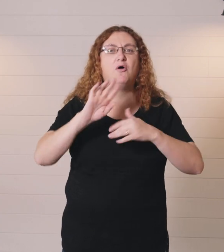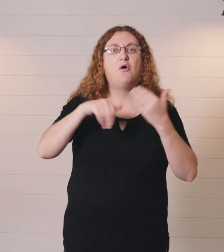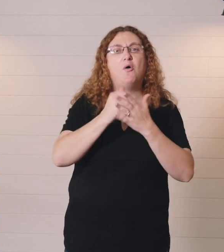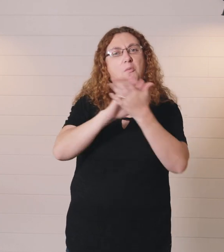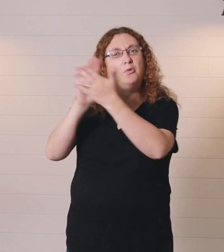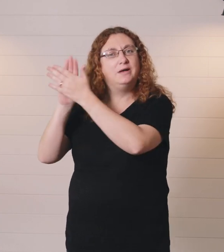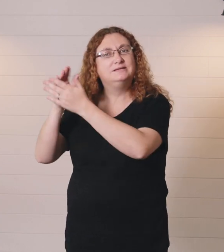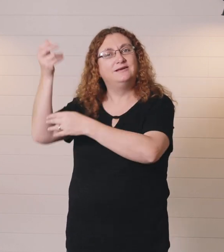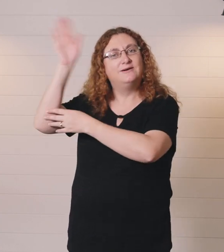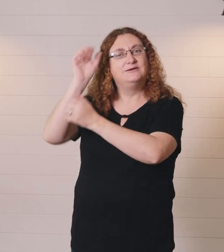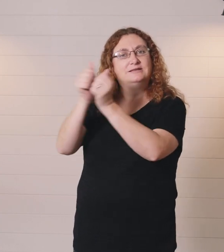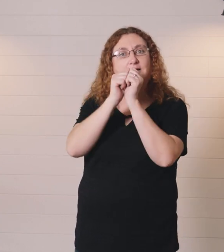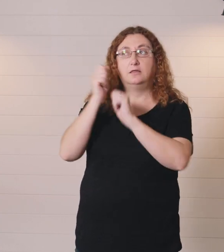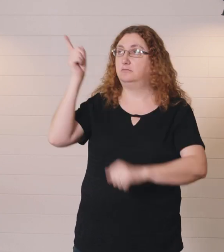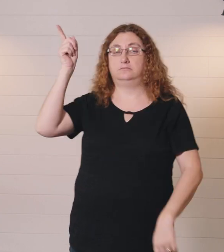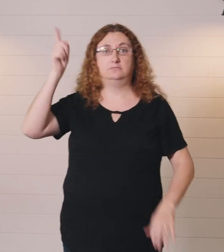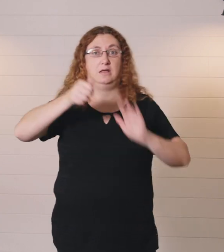You see, our hidden God had a hidden agenda.